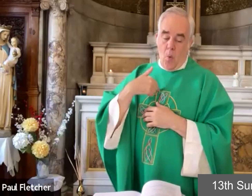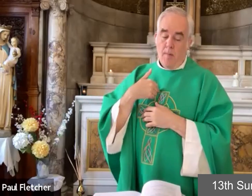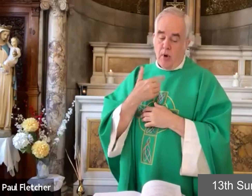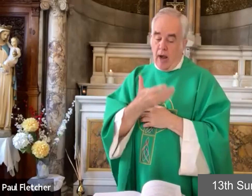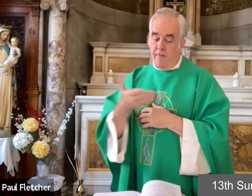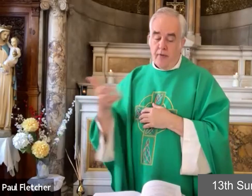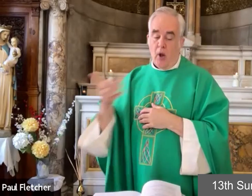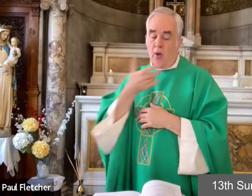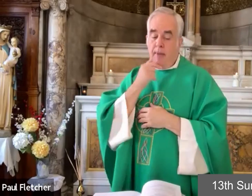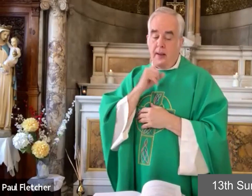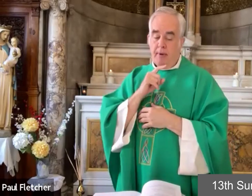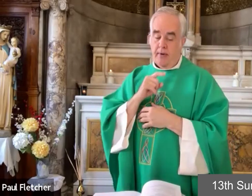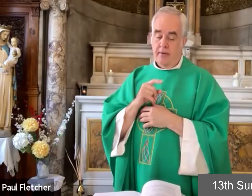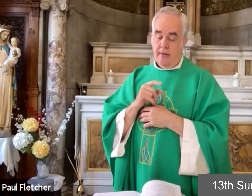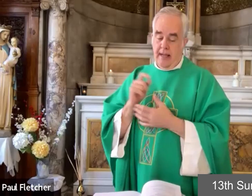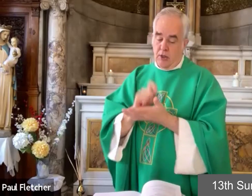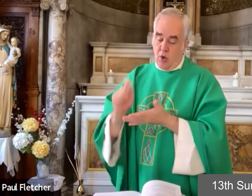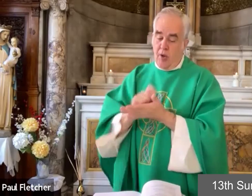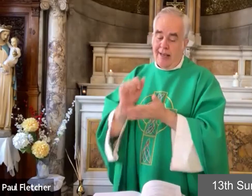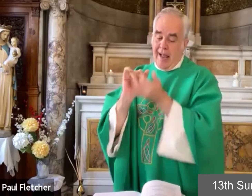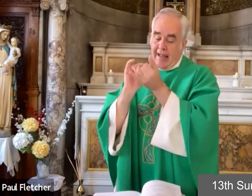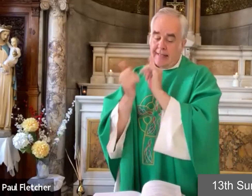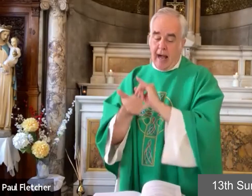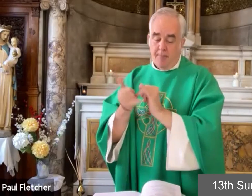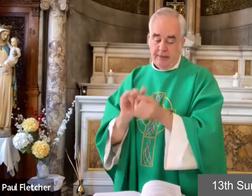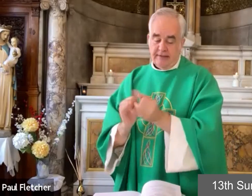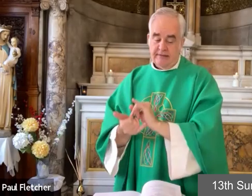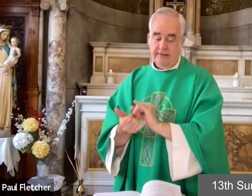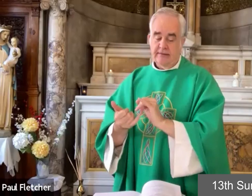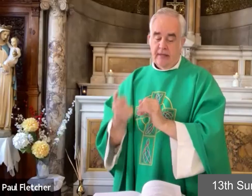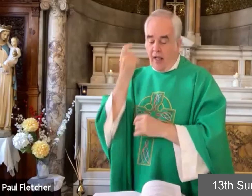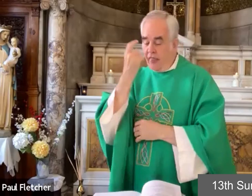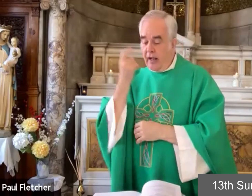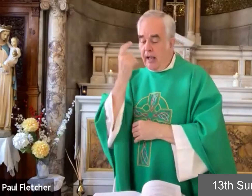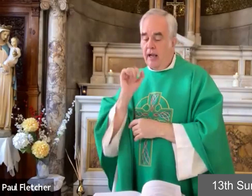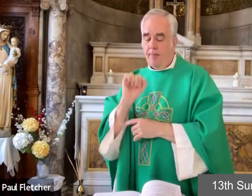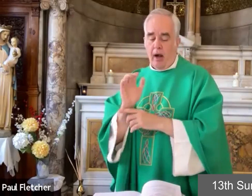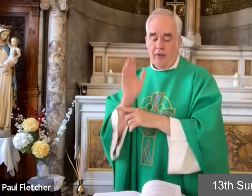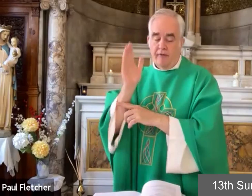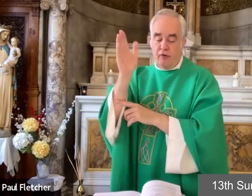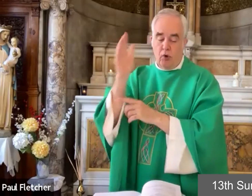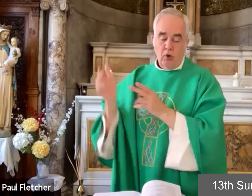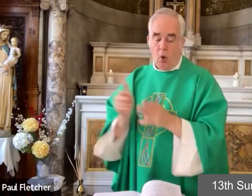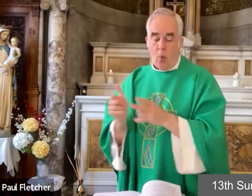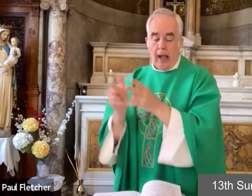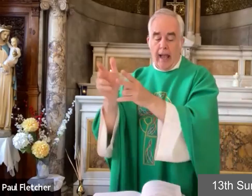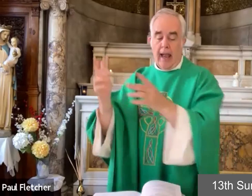We pray for those people during exams, thinking about their future way